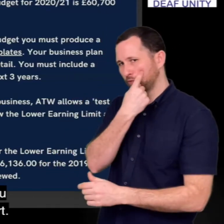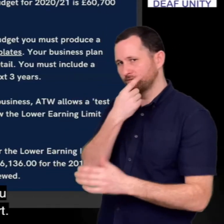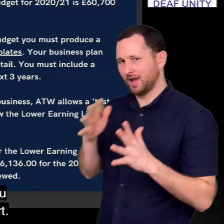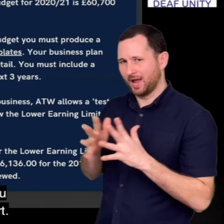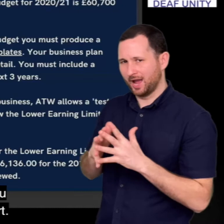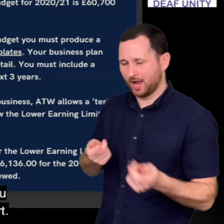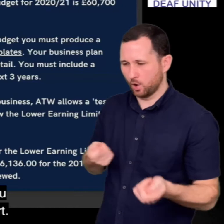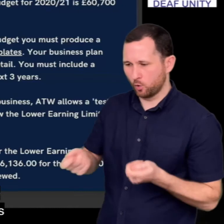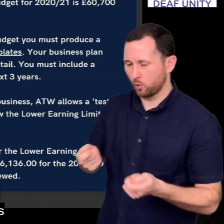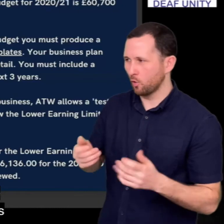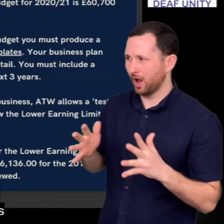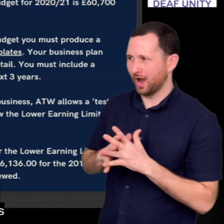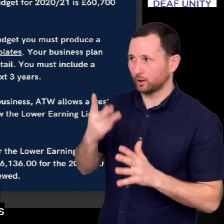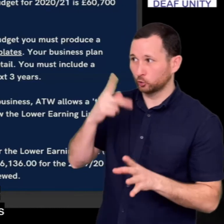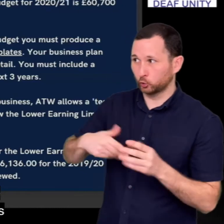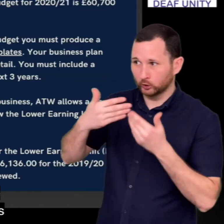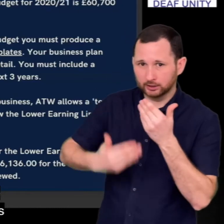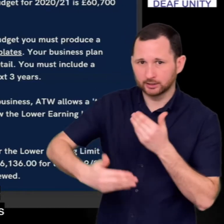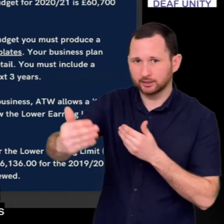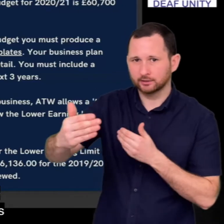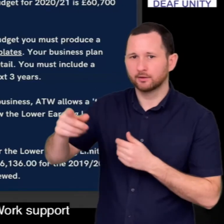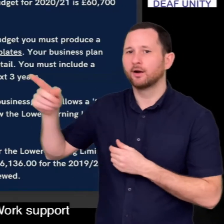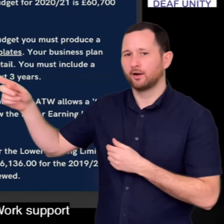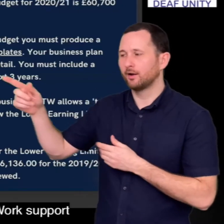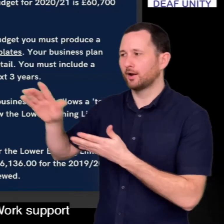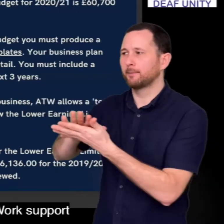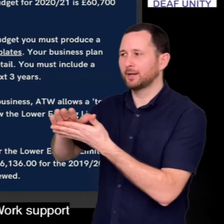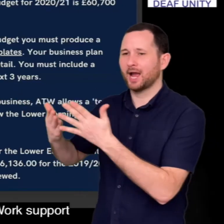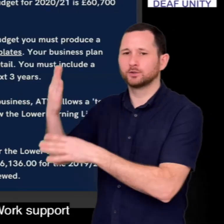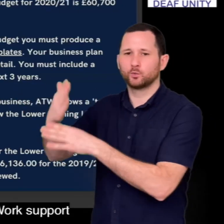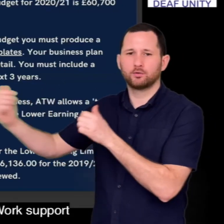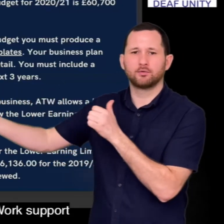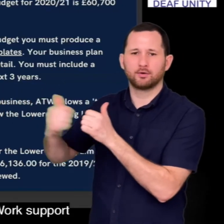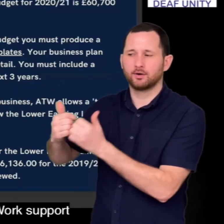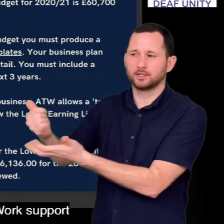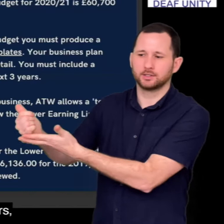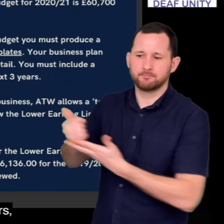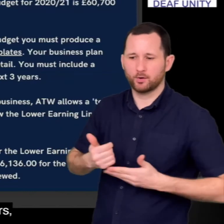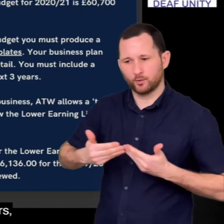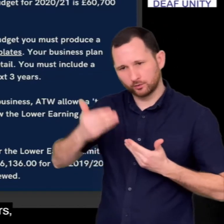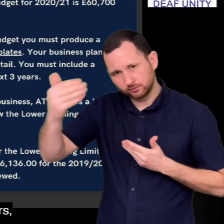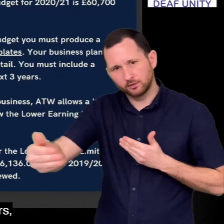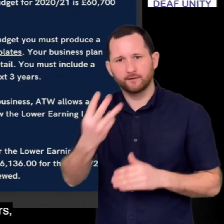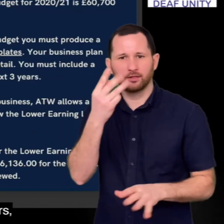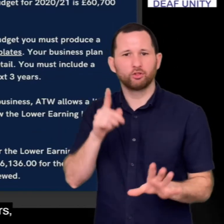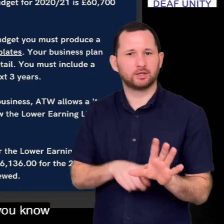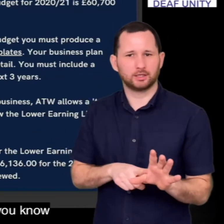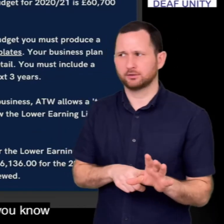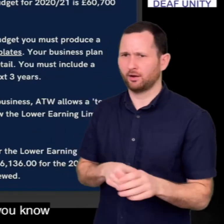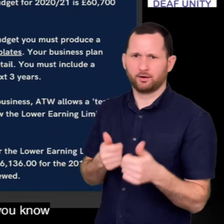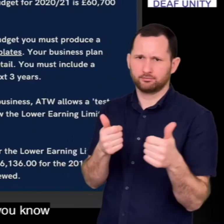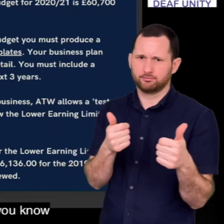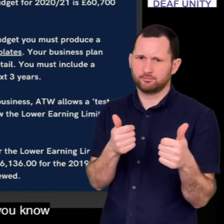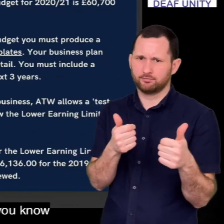support. But if you can prove yourself for 2 years and you can get that Access to Work support for a further 3 years, there's such